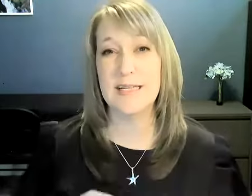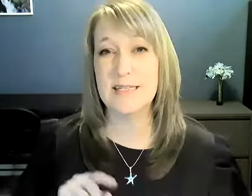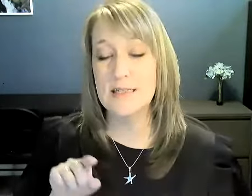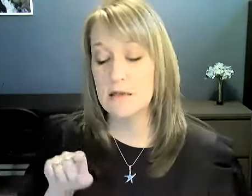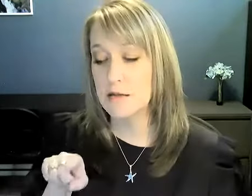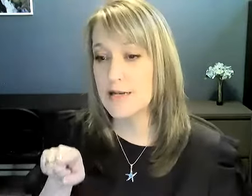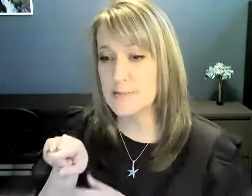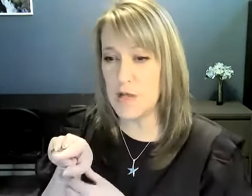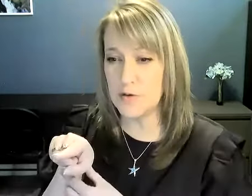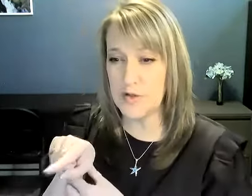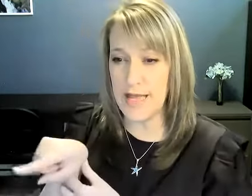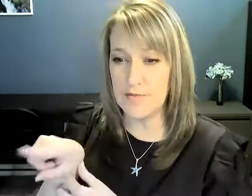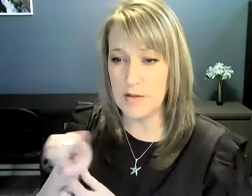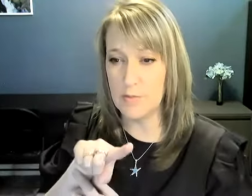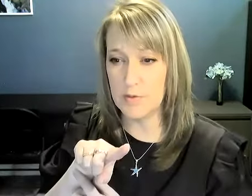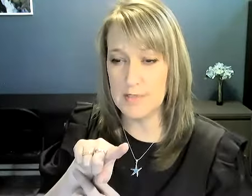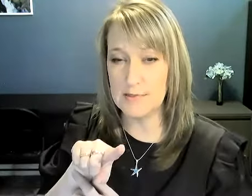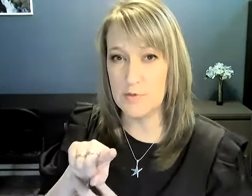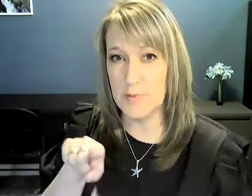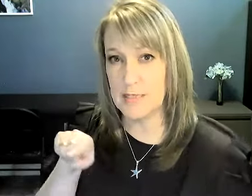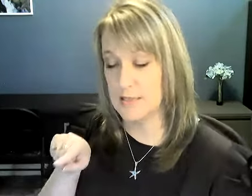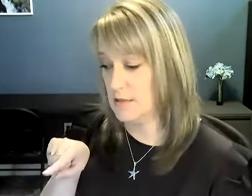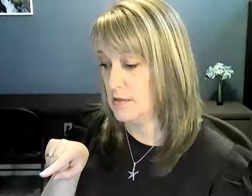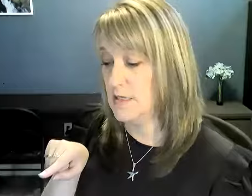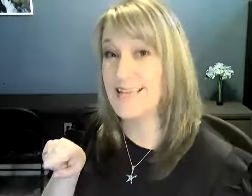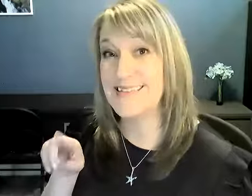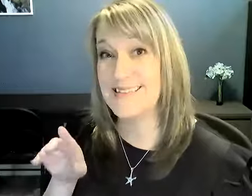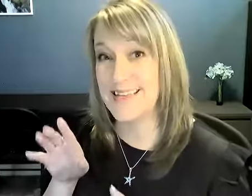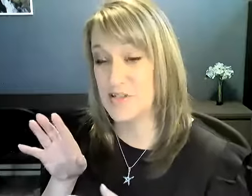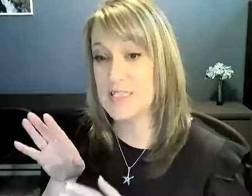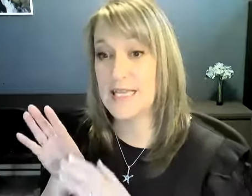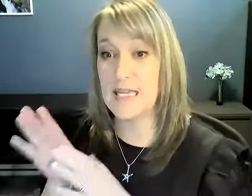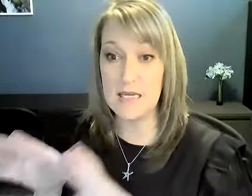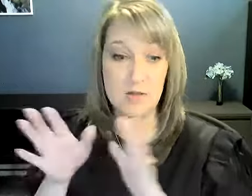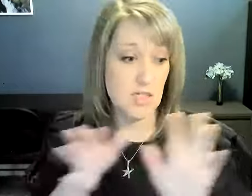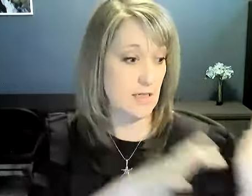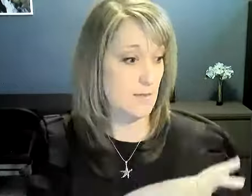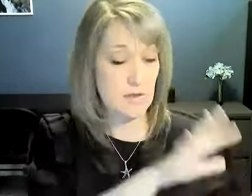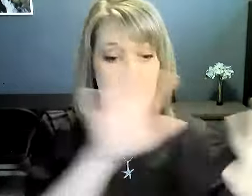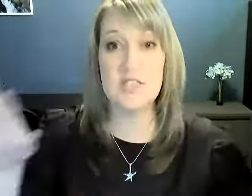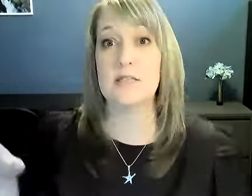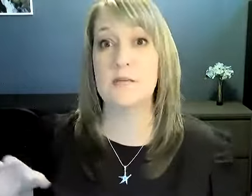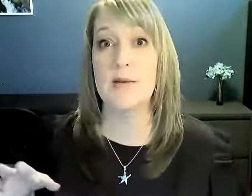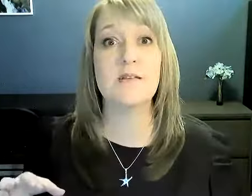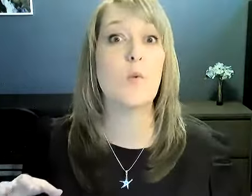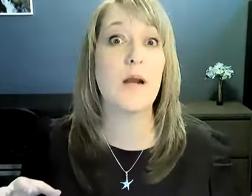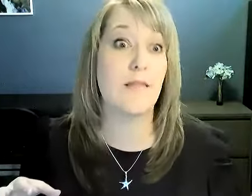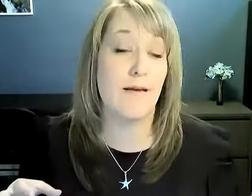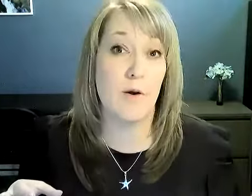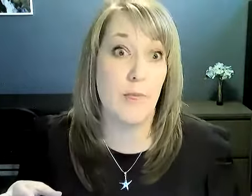it's kind of smaller and you're going to have a little more wrist movement. And just like he and she and him and her, it just depends on where they are in the